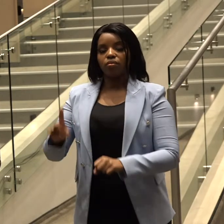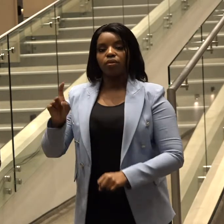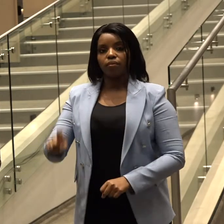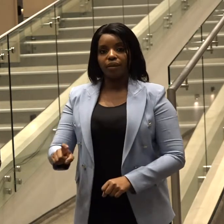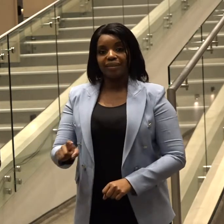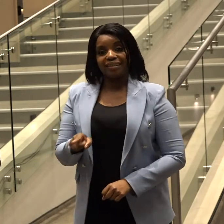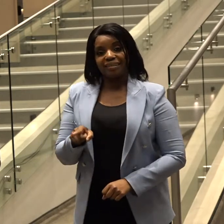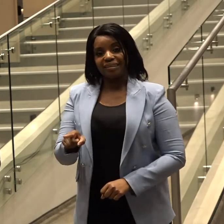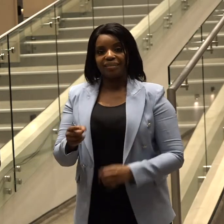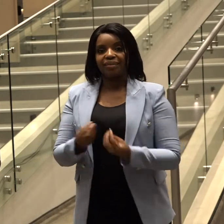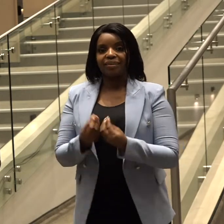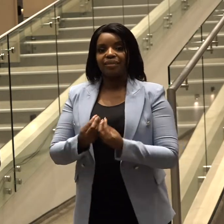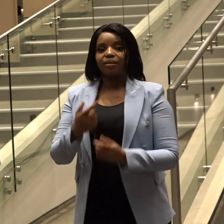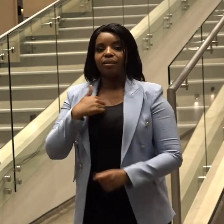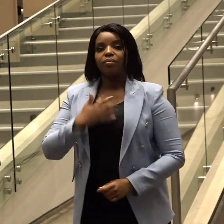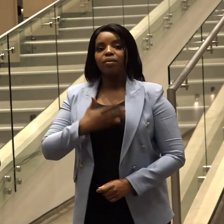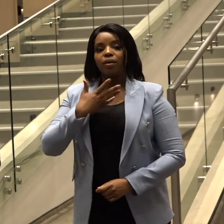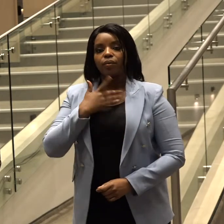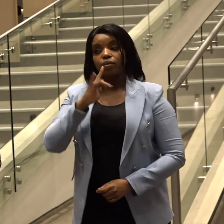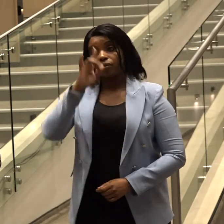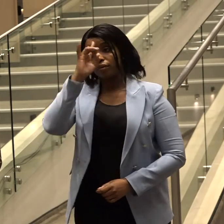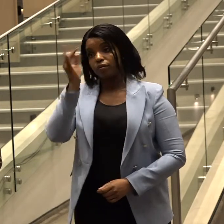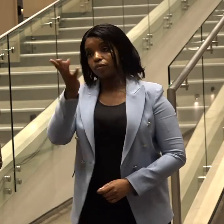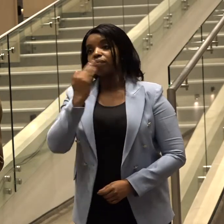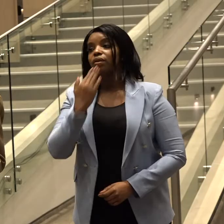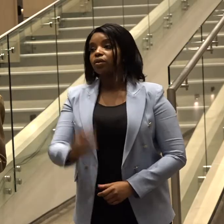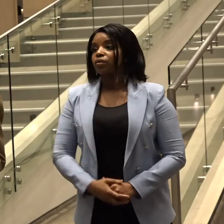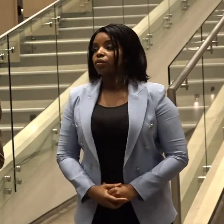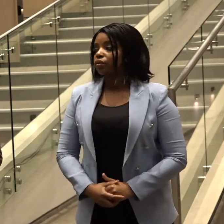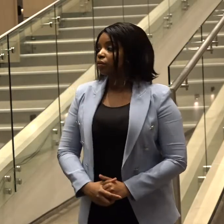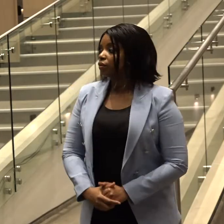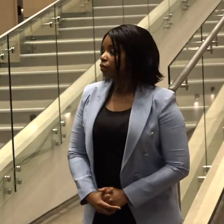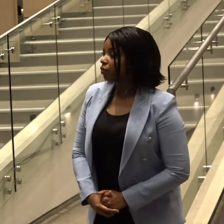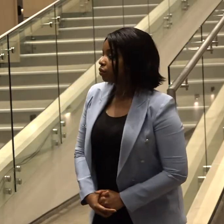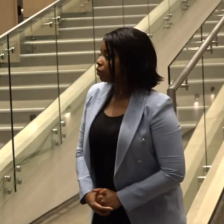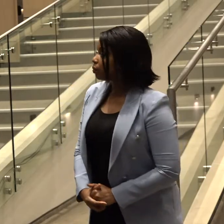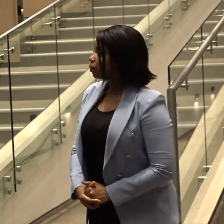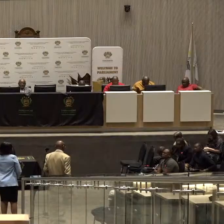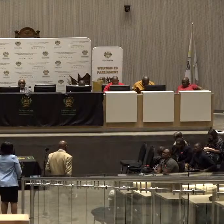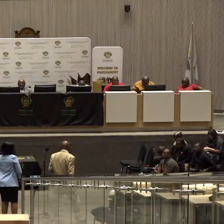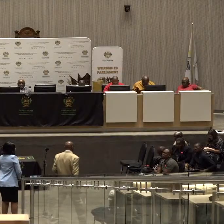things that I want to put to you thank you